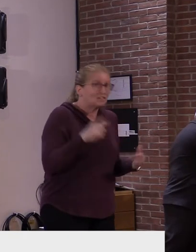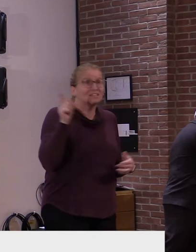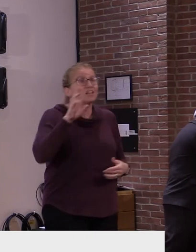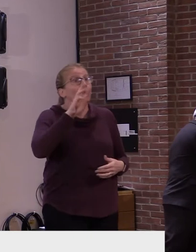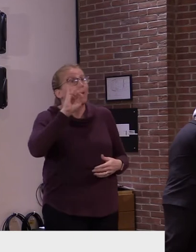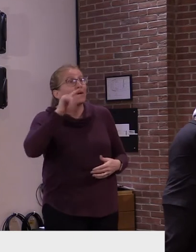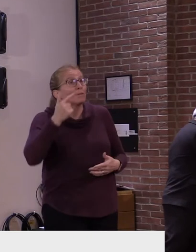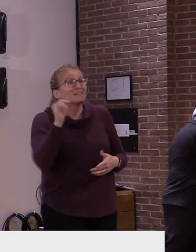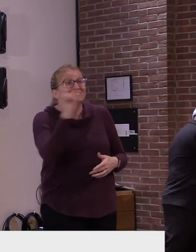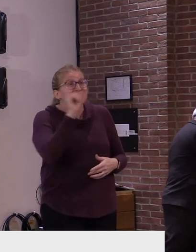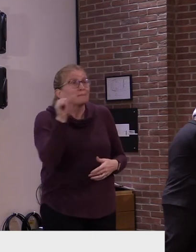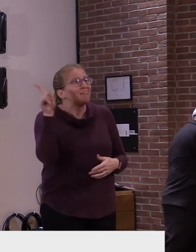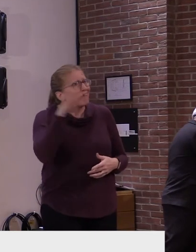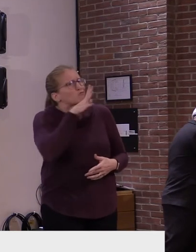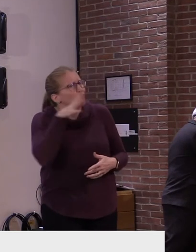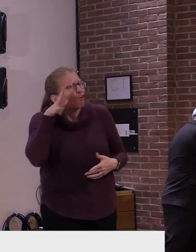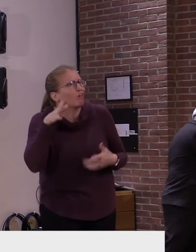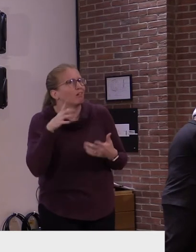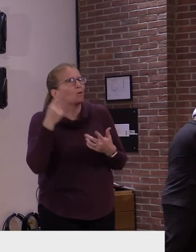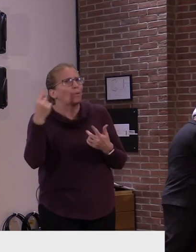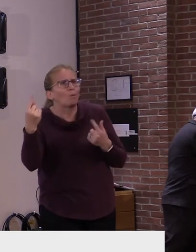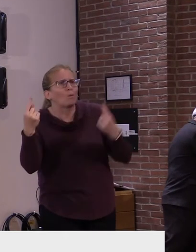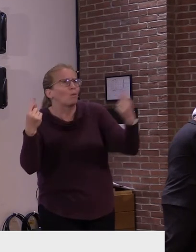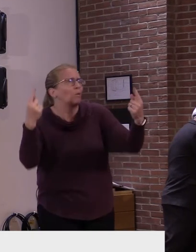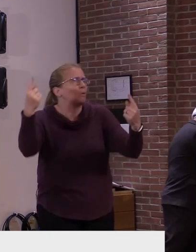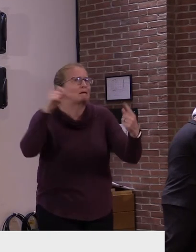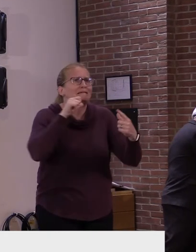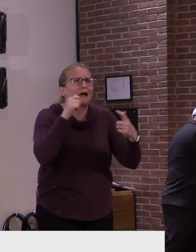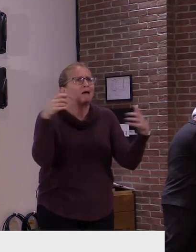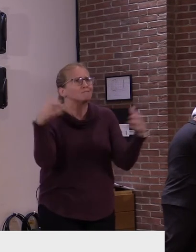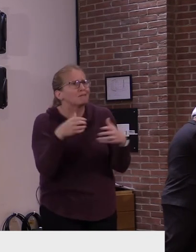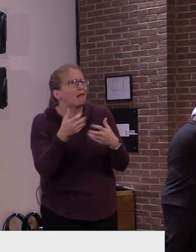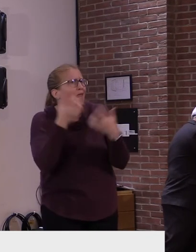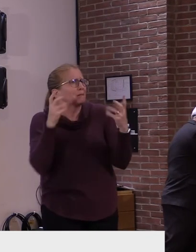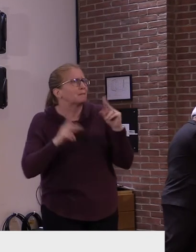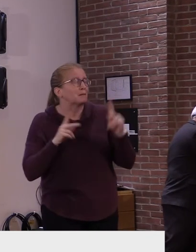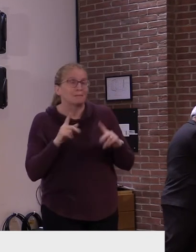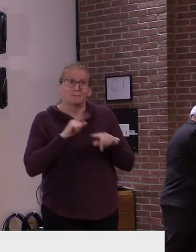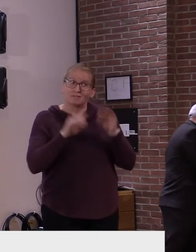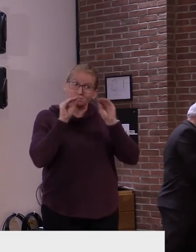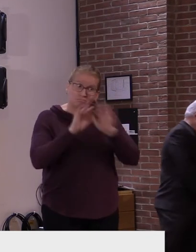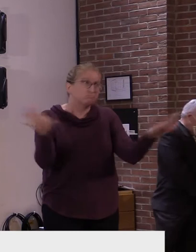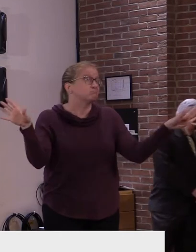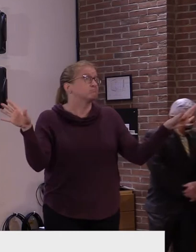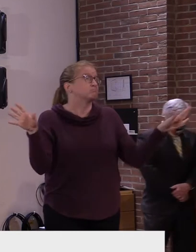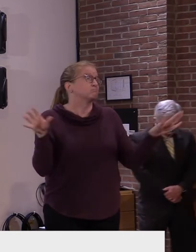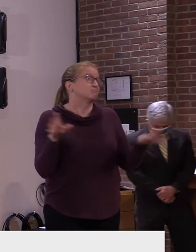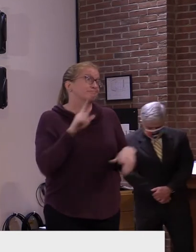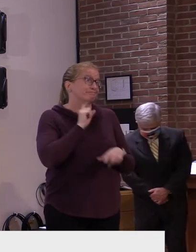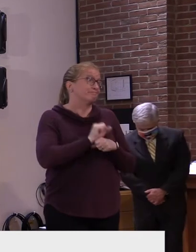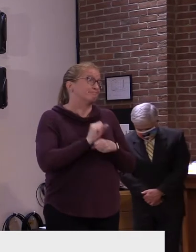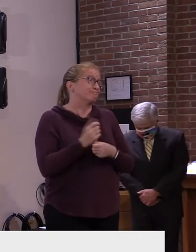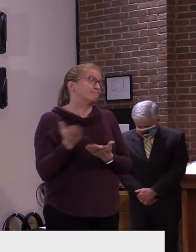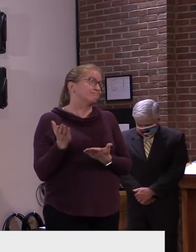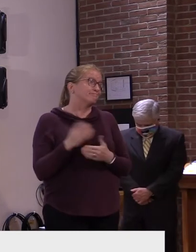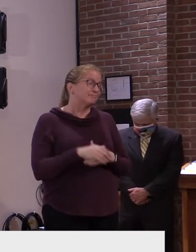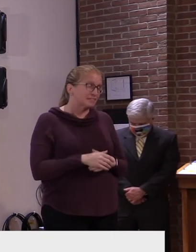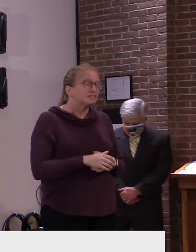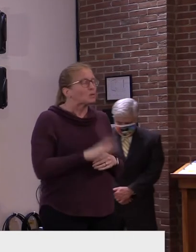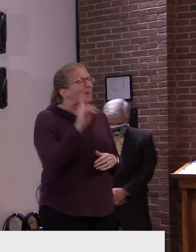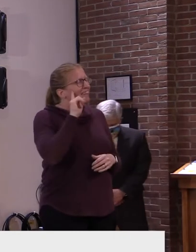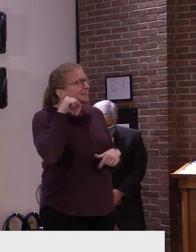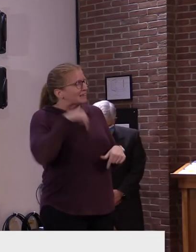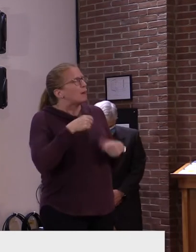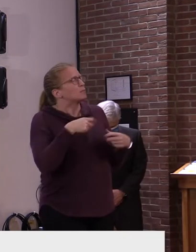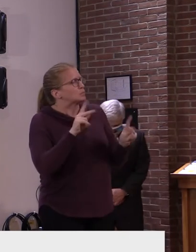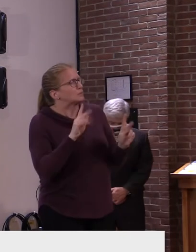cases per day so i would look at this as an opportunity because i do believe if you focus on the small